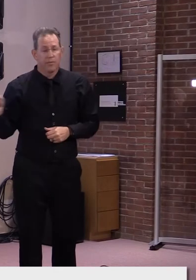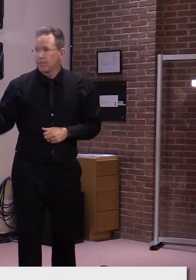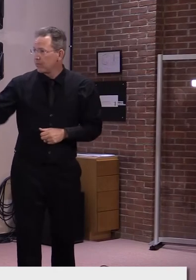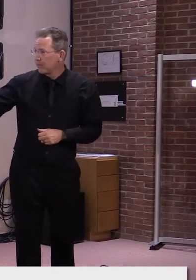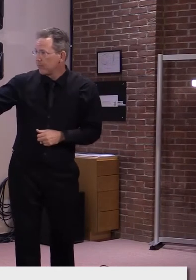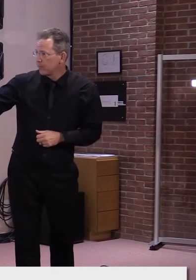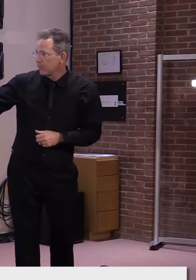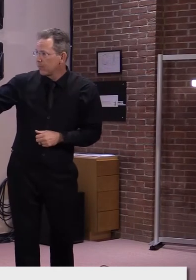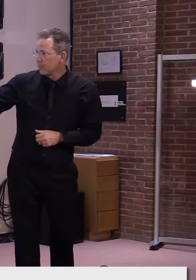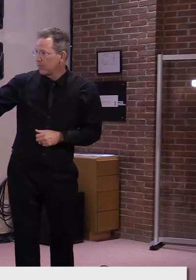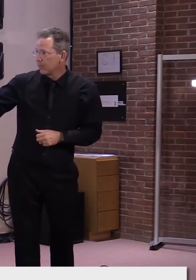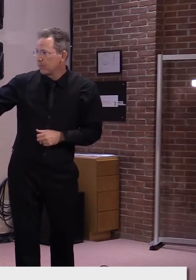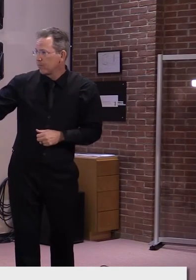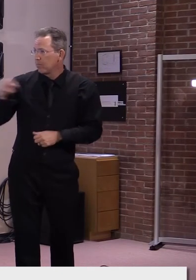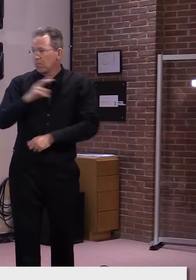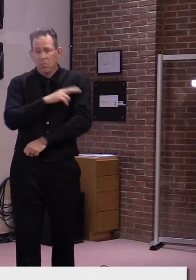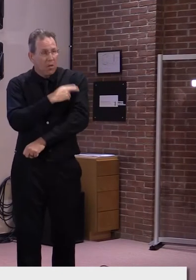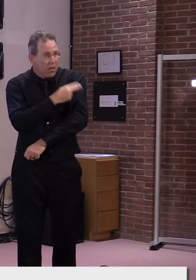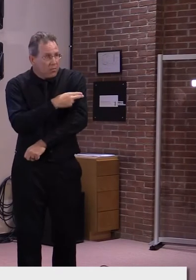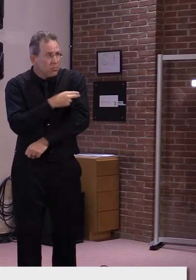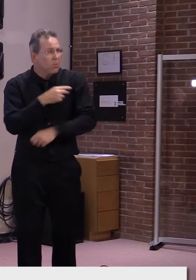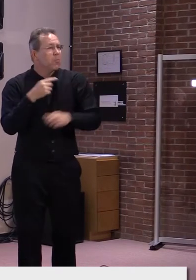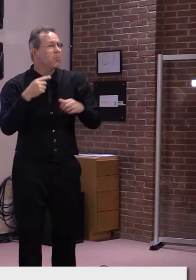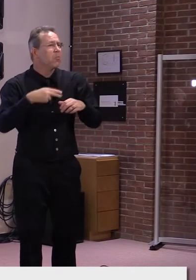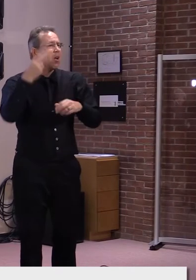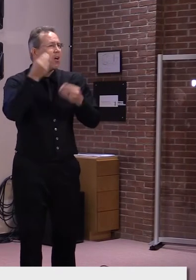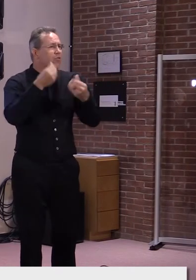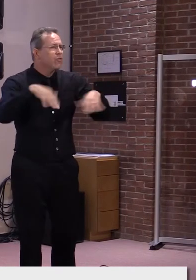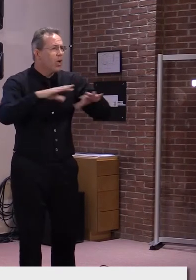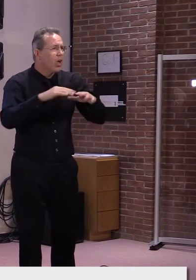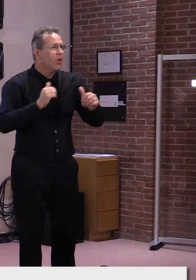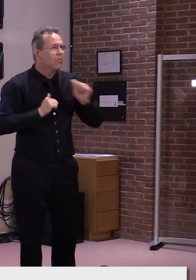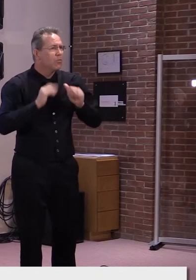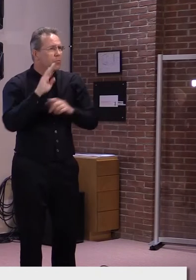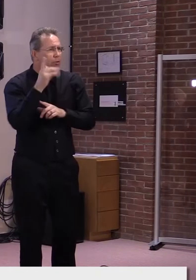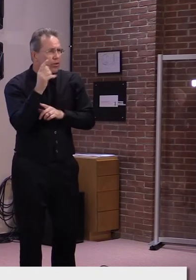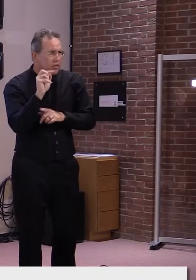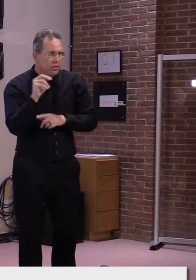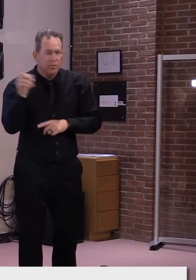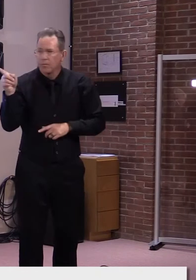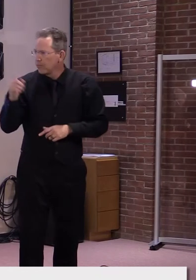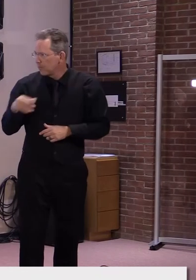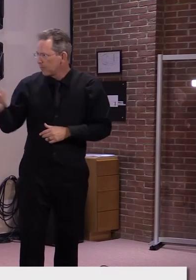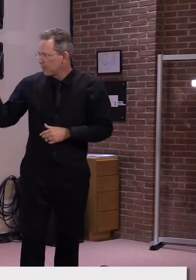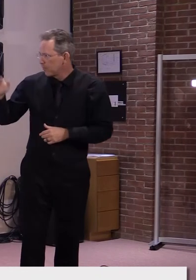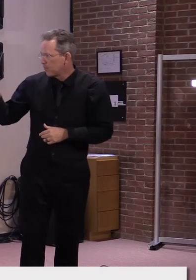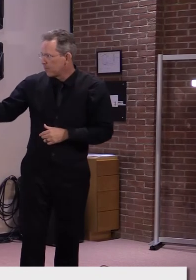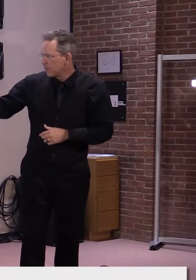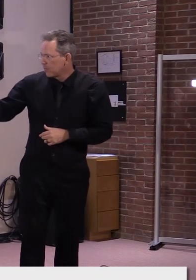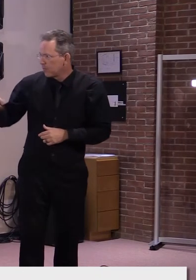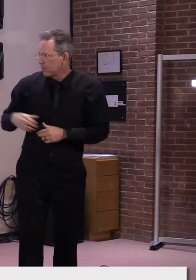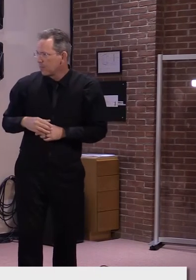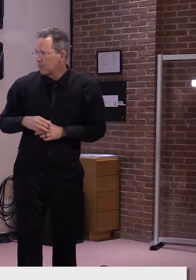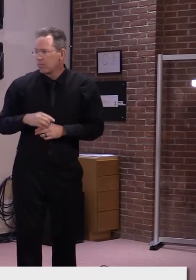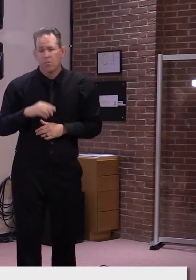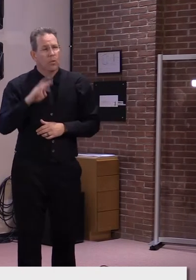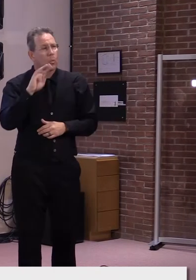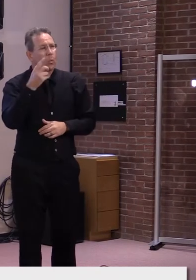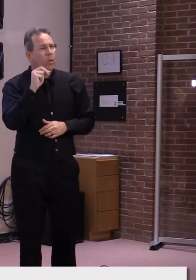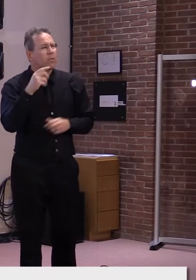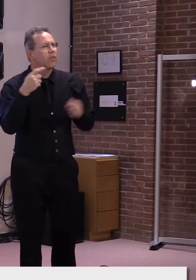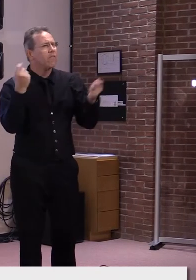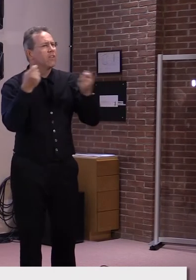and Higher Ground again is hosting another clinic on Pine Street. On June 6th, we'll be back at Wilmington